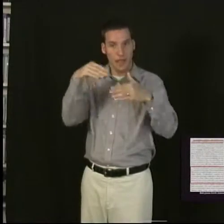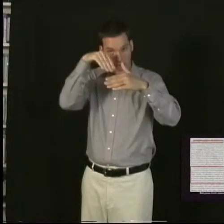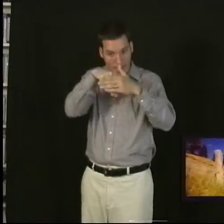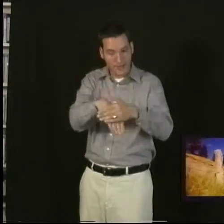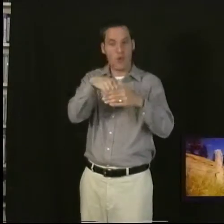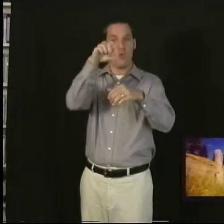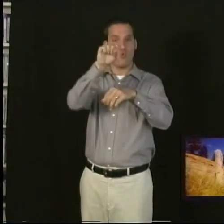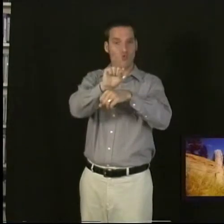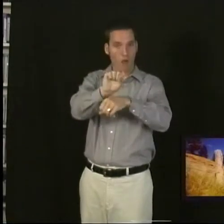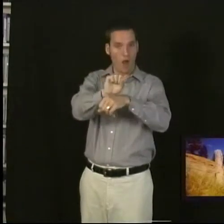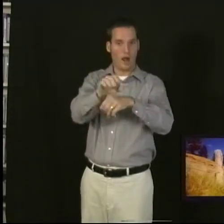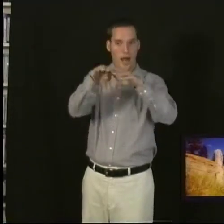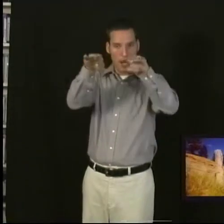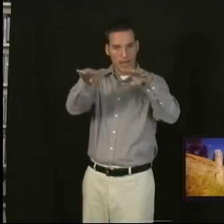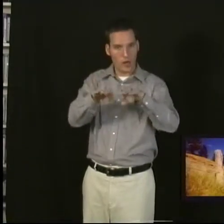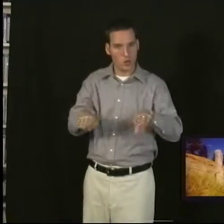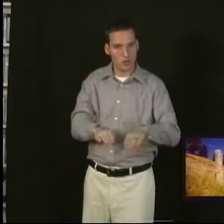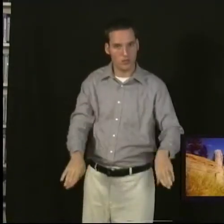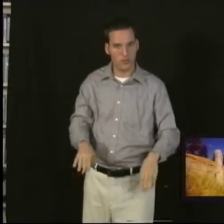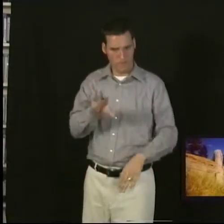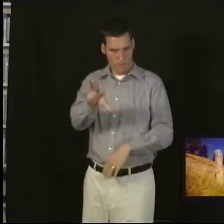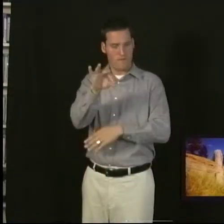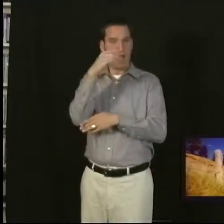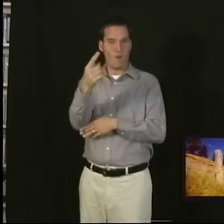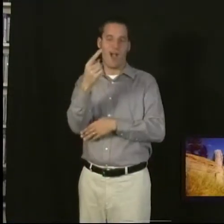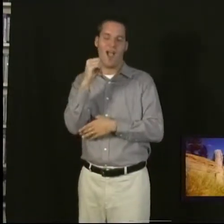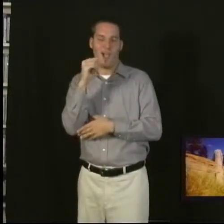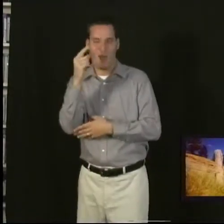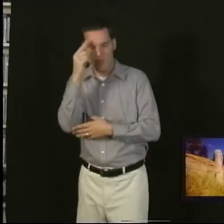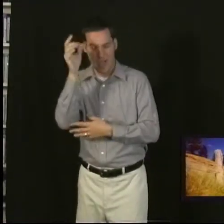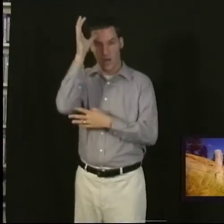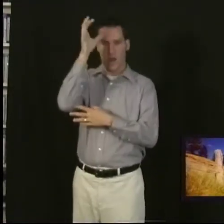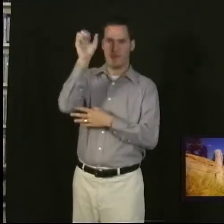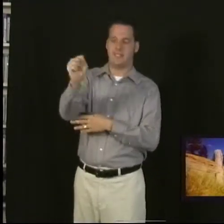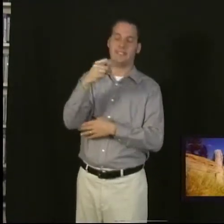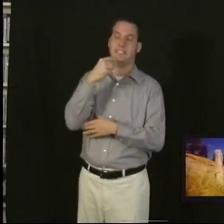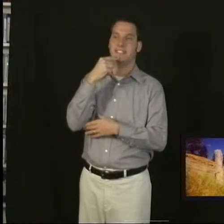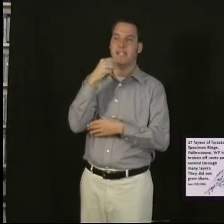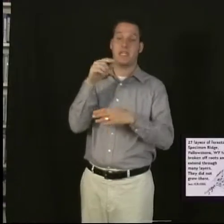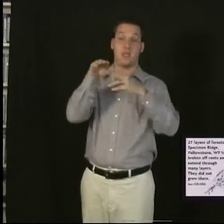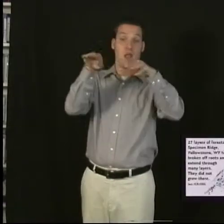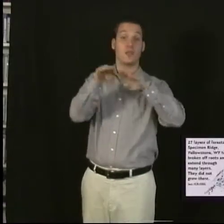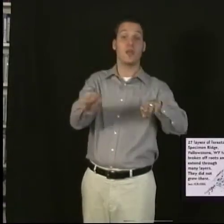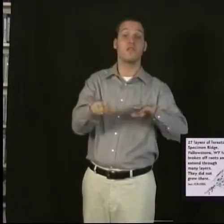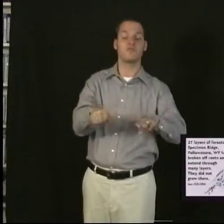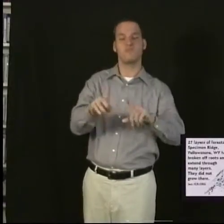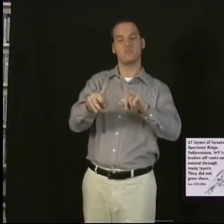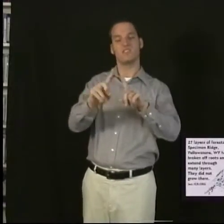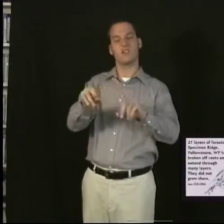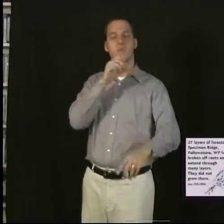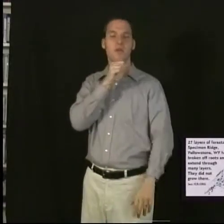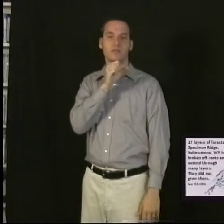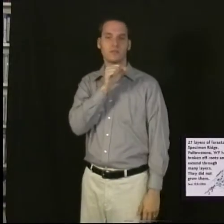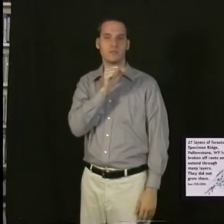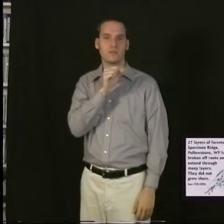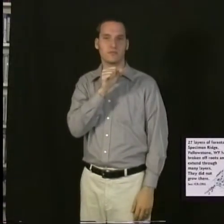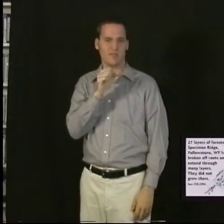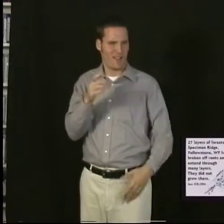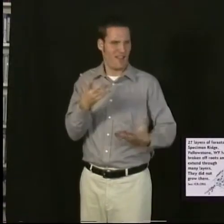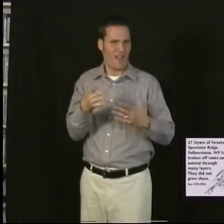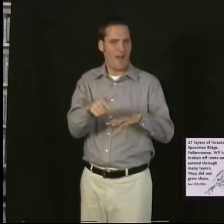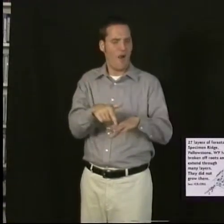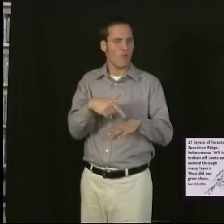up, running through multiple rock layers, I don't think it's common sense to say the layers are different ages. Not by much anyway. I mean, how long can a